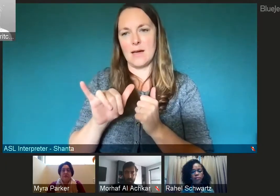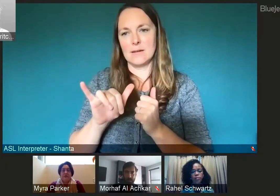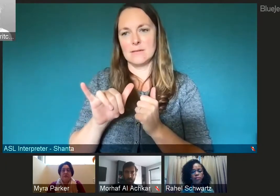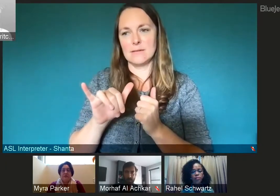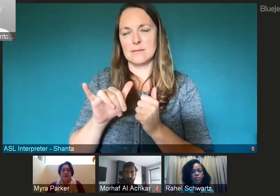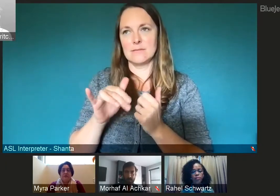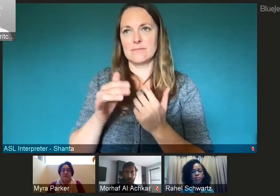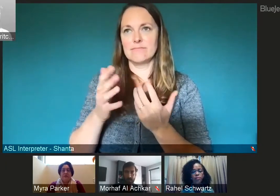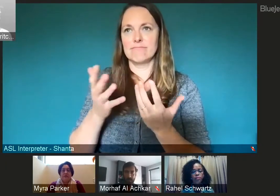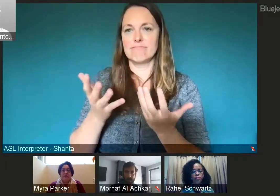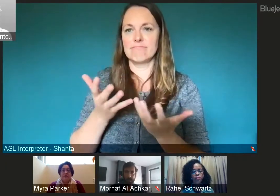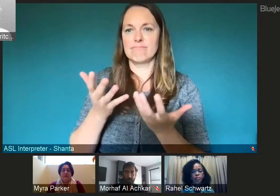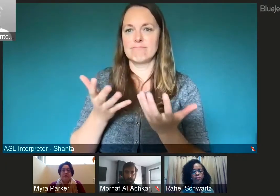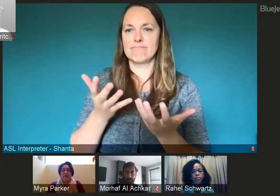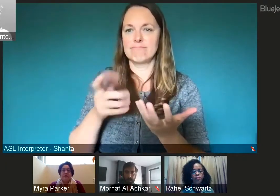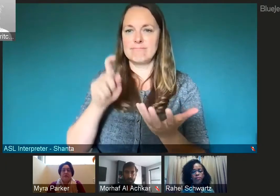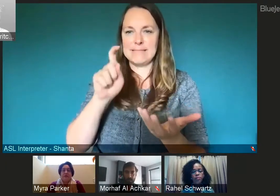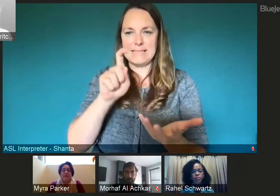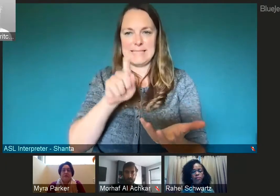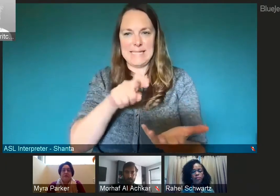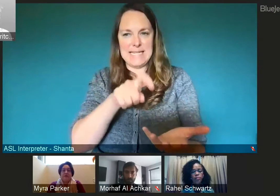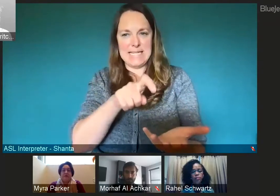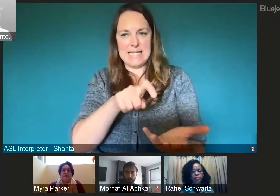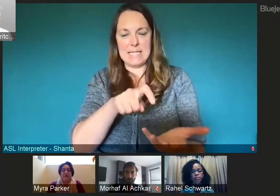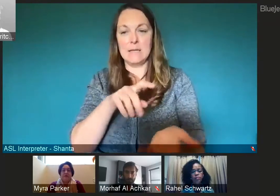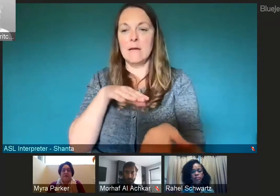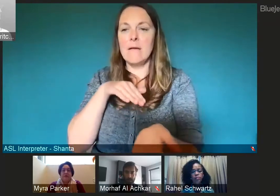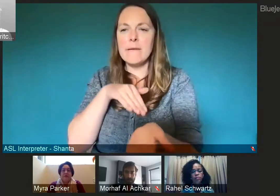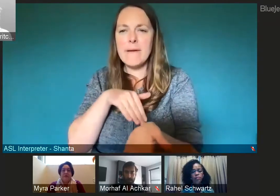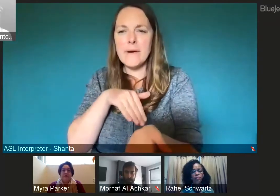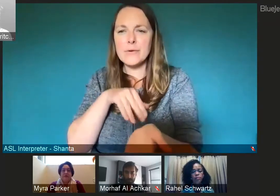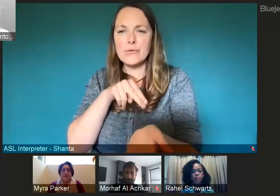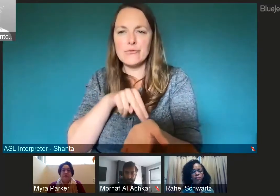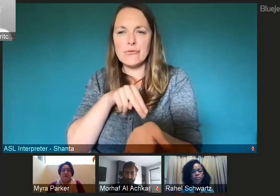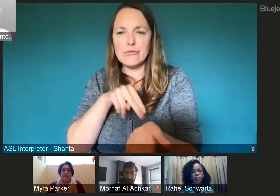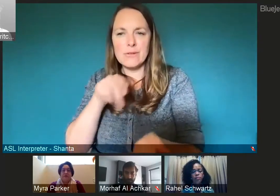gravitation need that needs to, and doctors and nurses need to